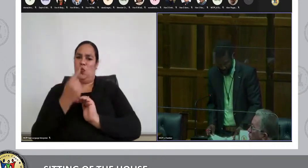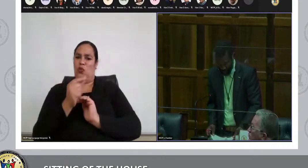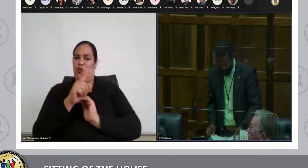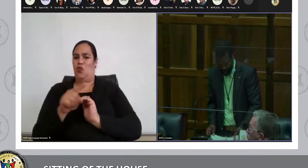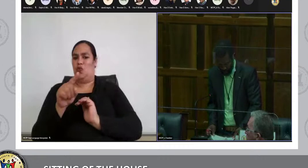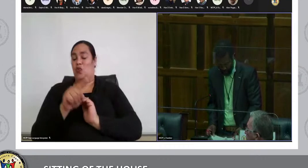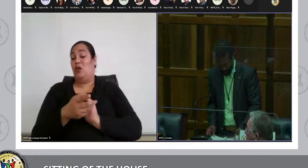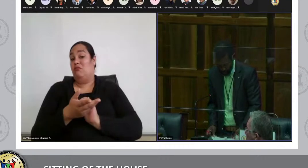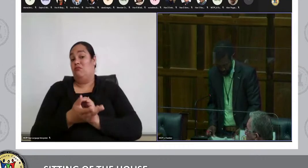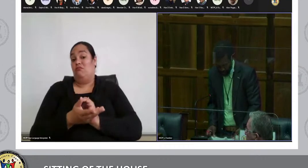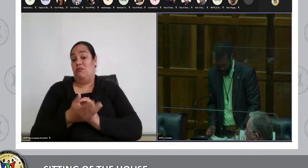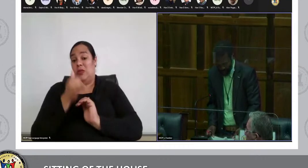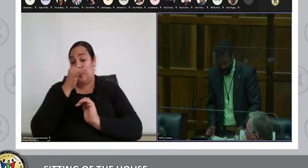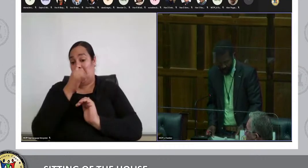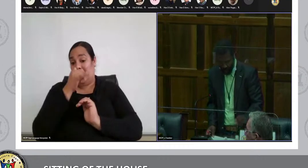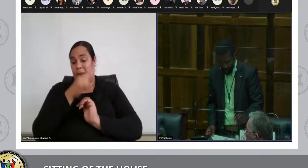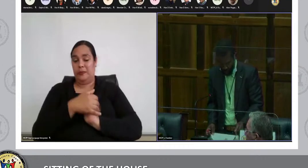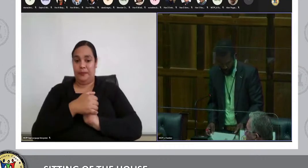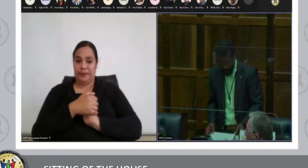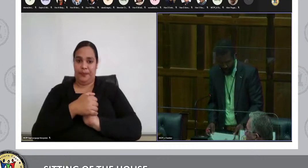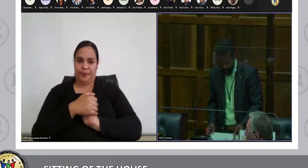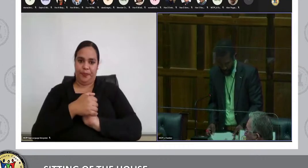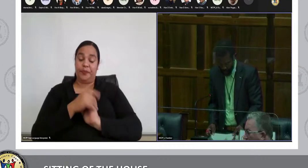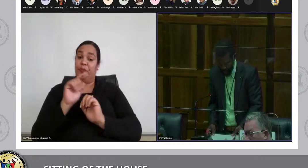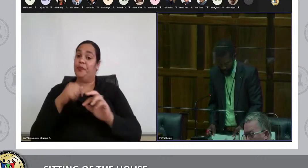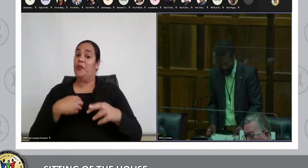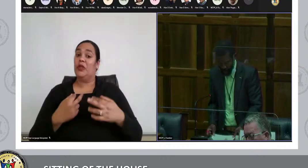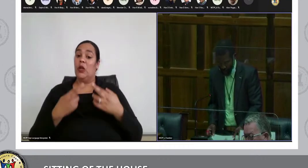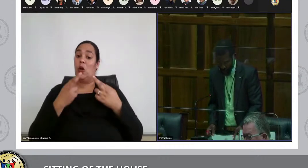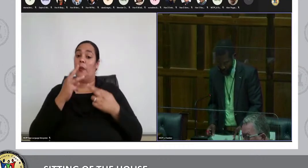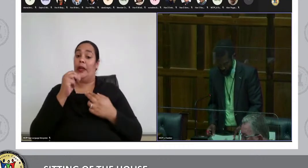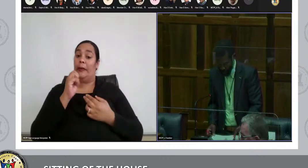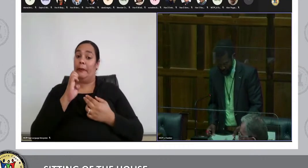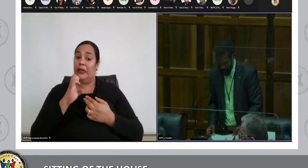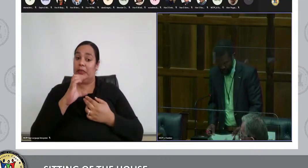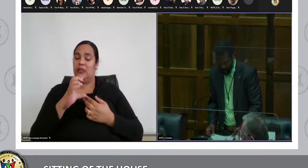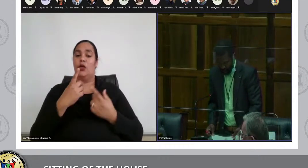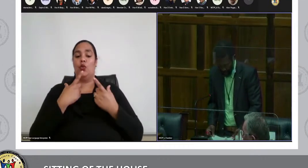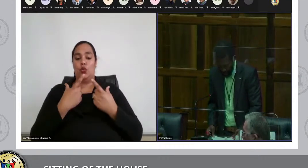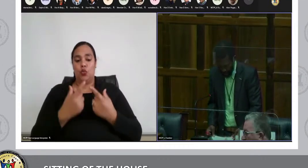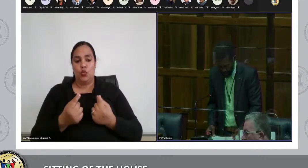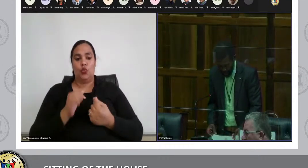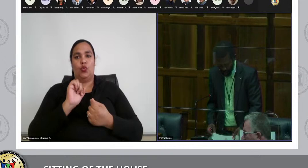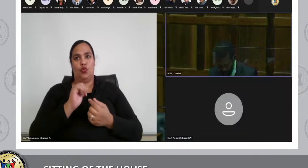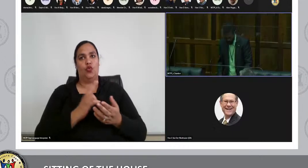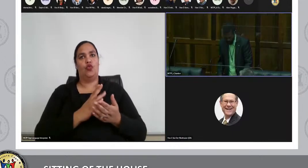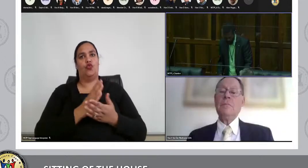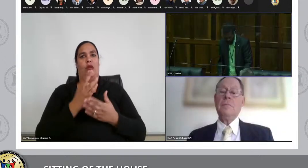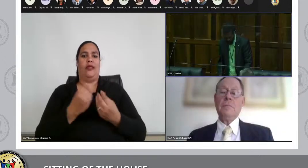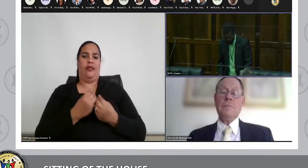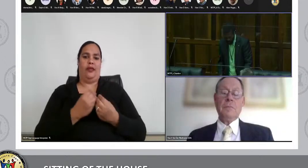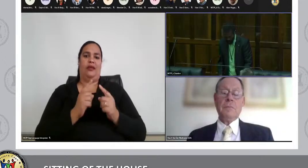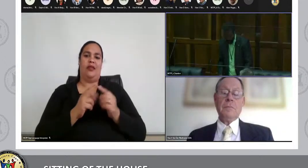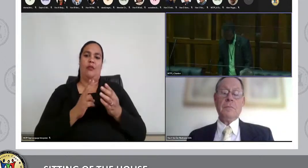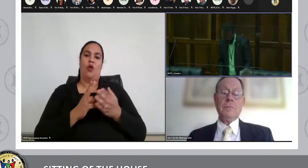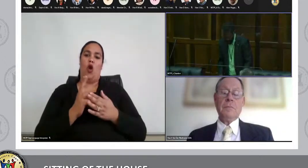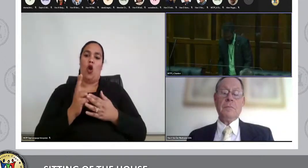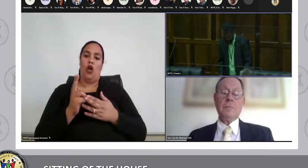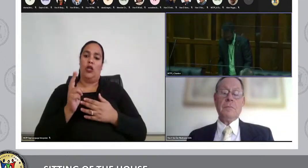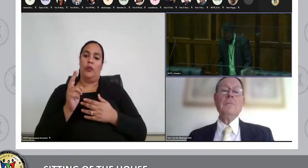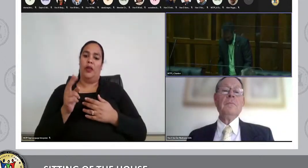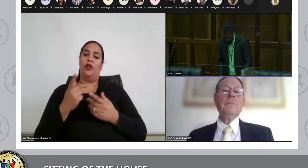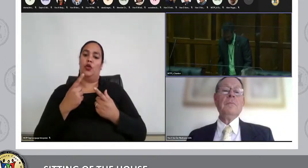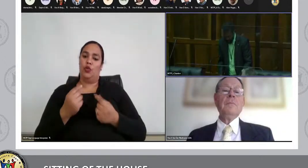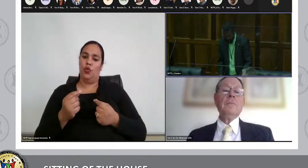of this crime. We hope that the MEC will do the right thing and the honorable thing by